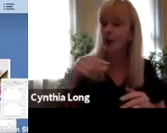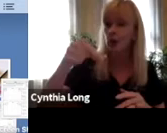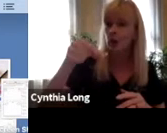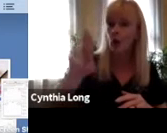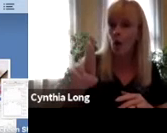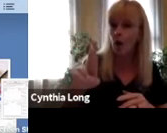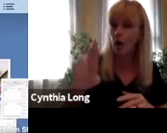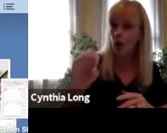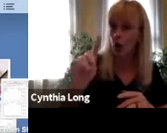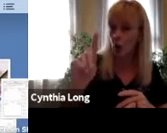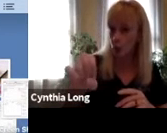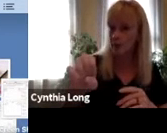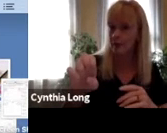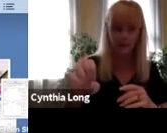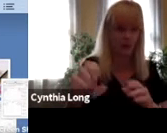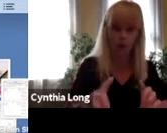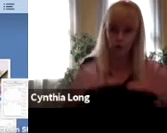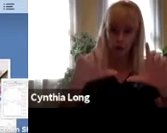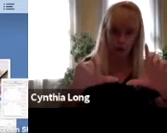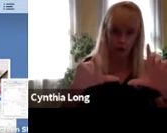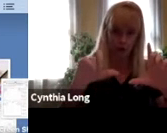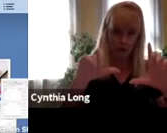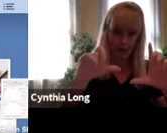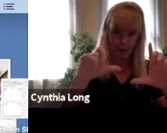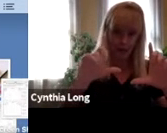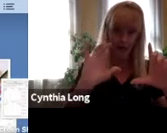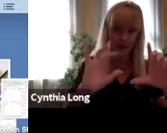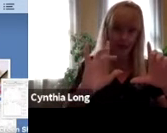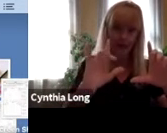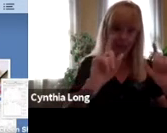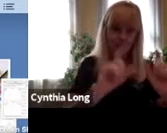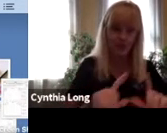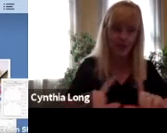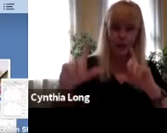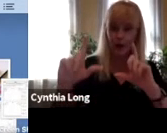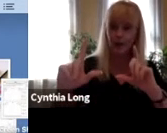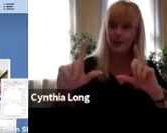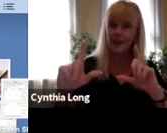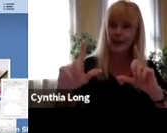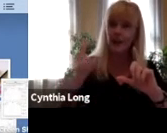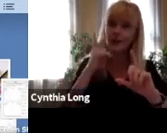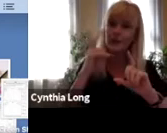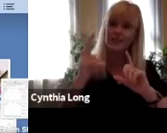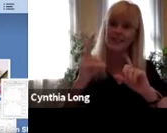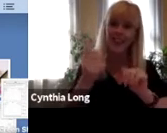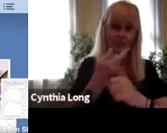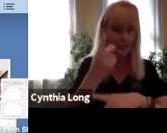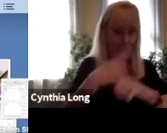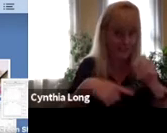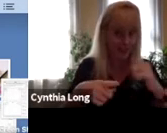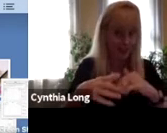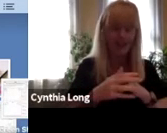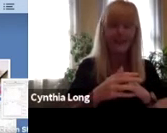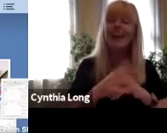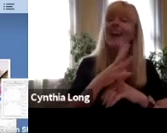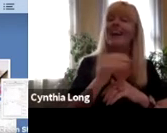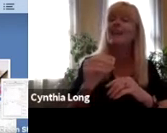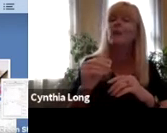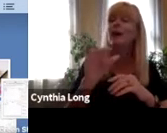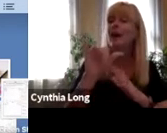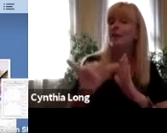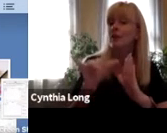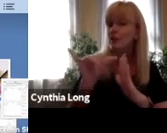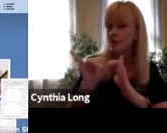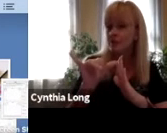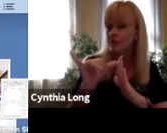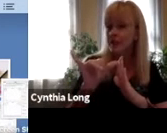have a QR code that if you hold your phone camera, it'll take you right over there and you can see everything signed.